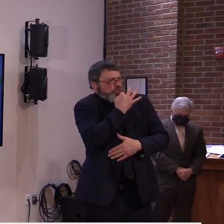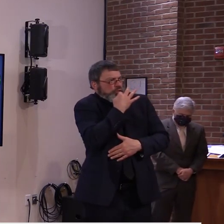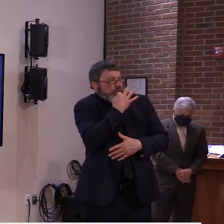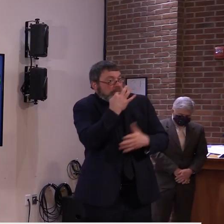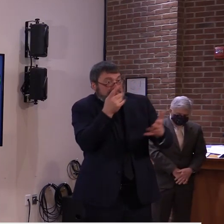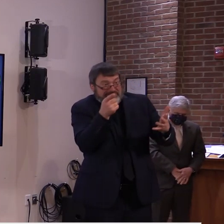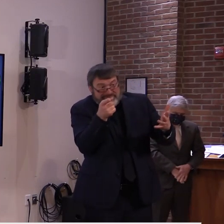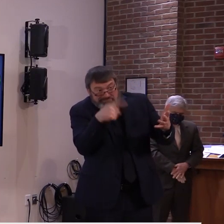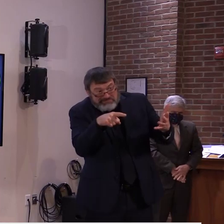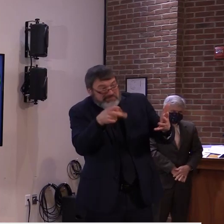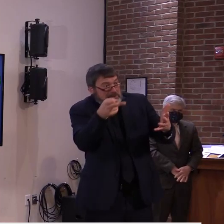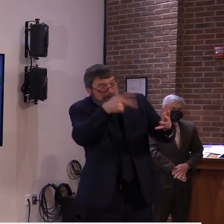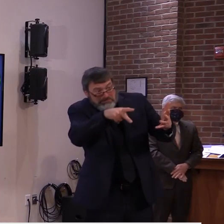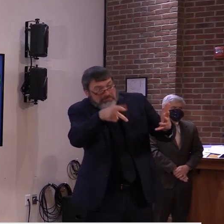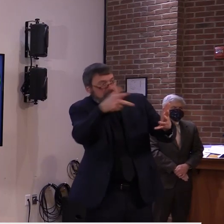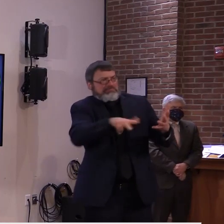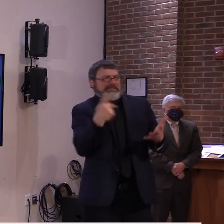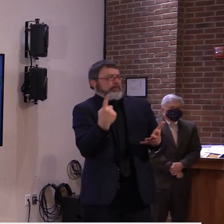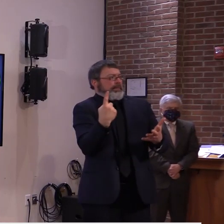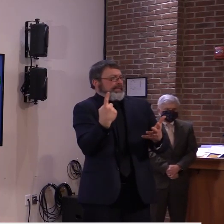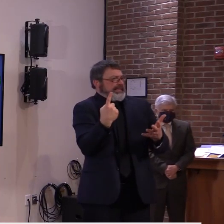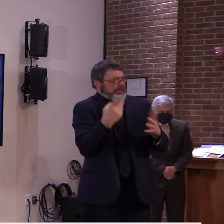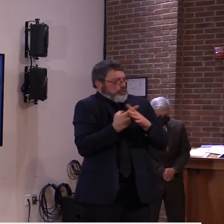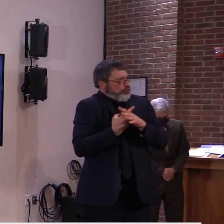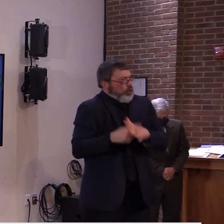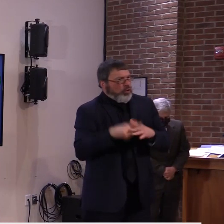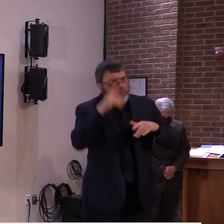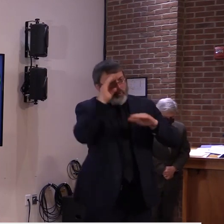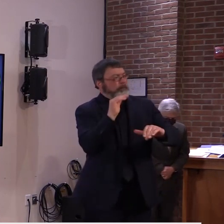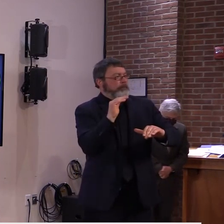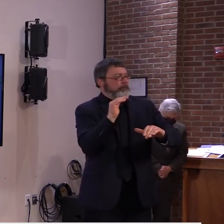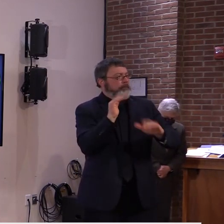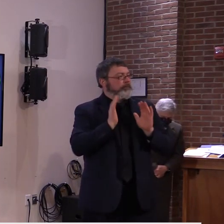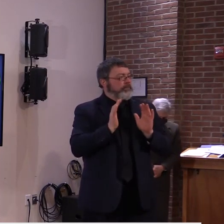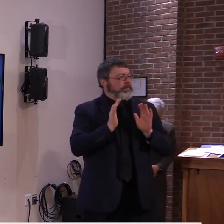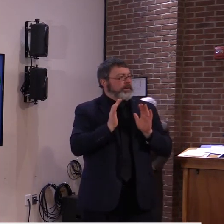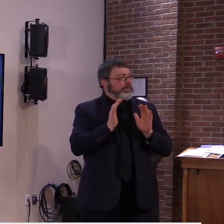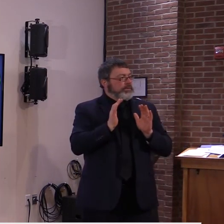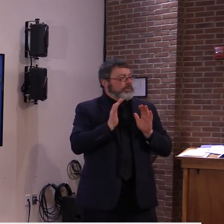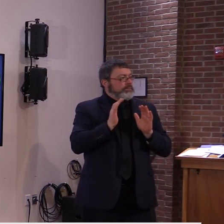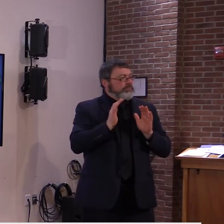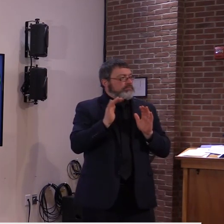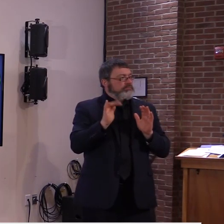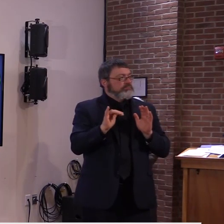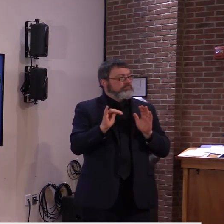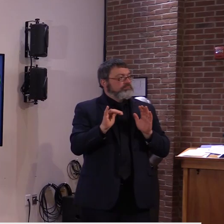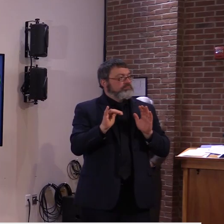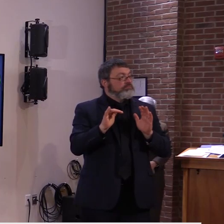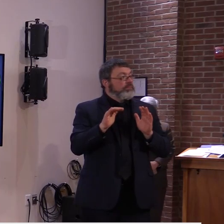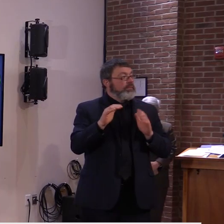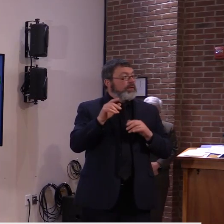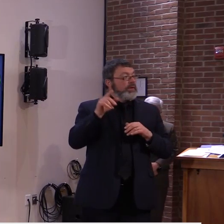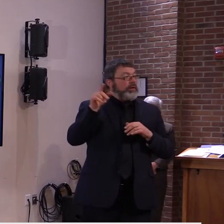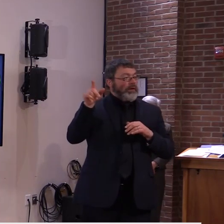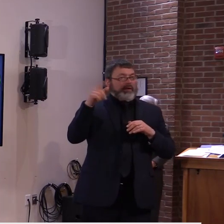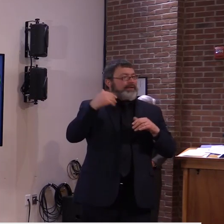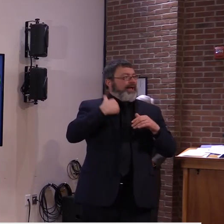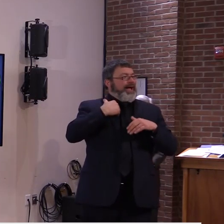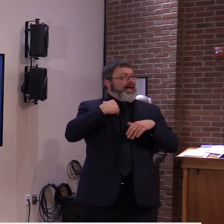that both the Advisory Council on Immunization Practices and the CDC yesterday